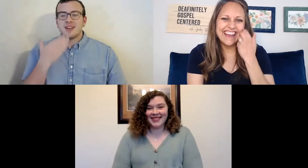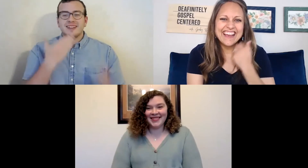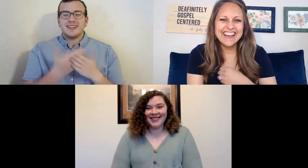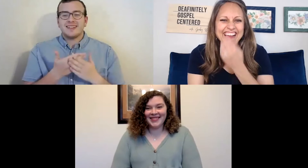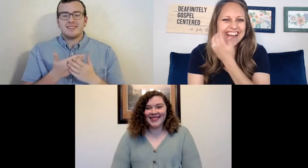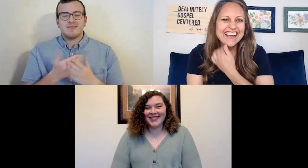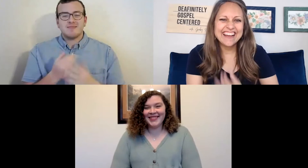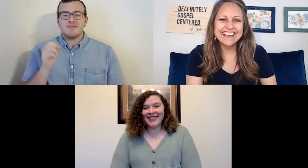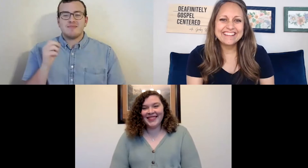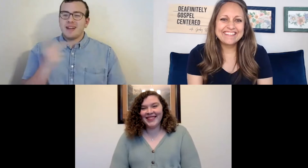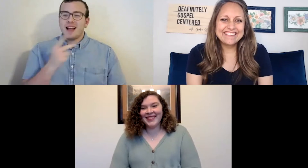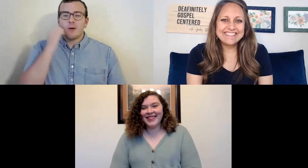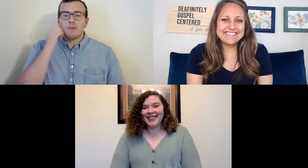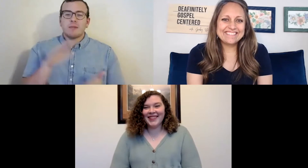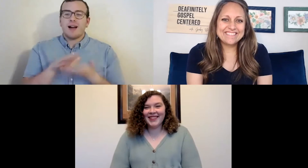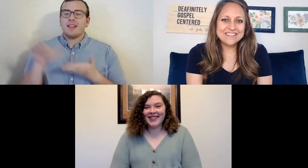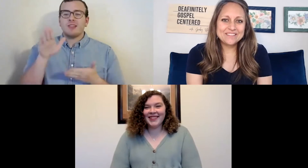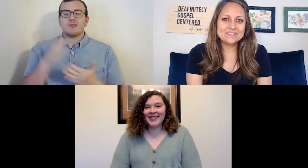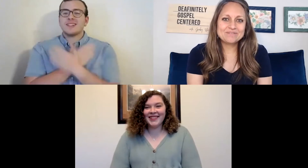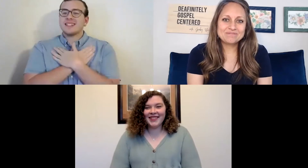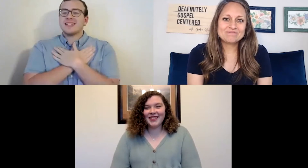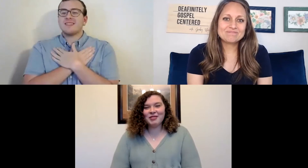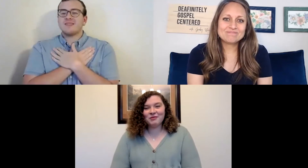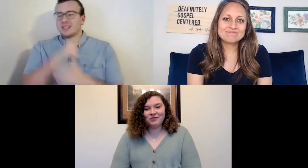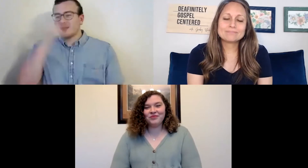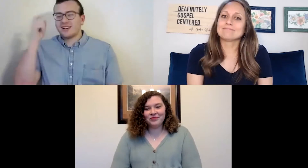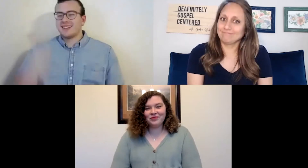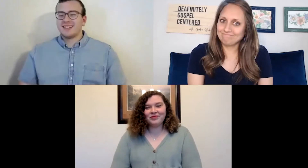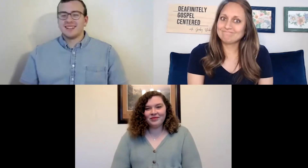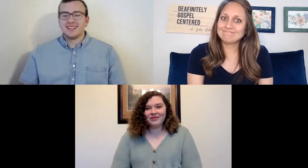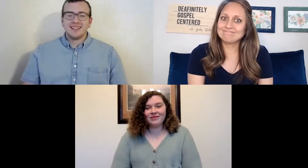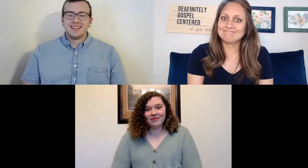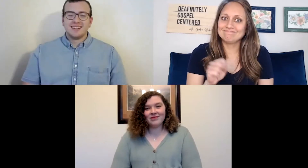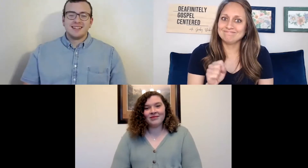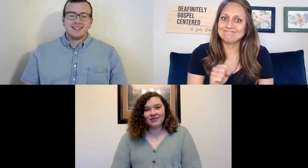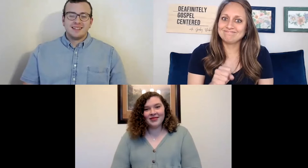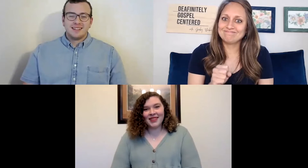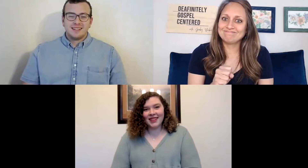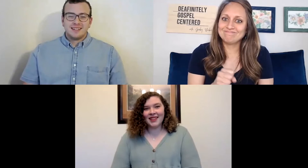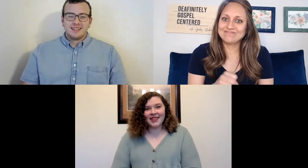Dakota? Doing pretty good. Just at home from college, just resting for the summer.